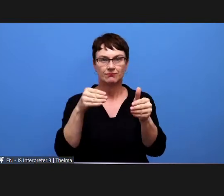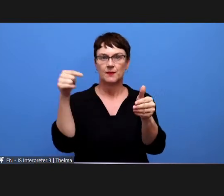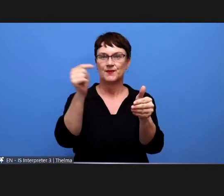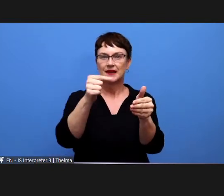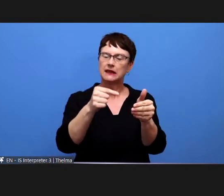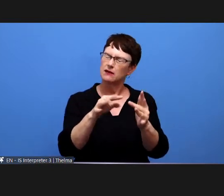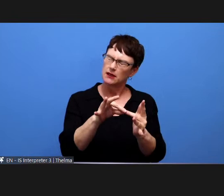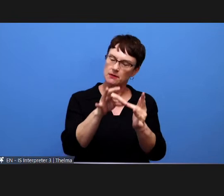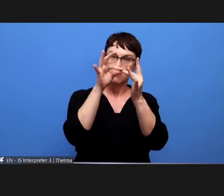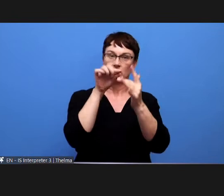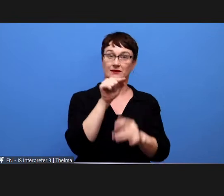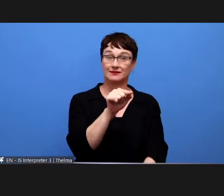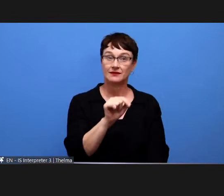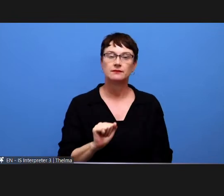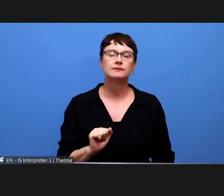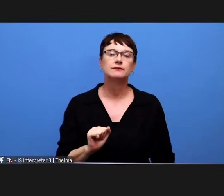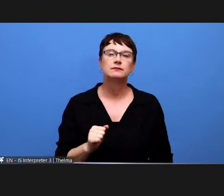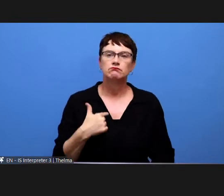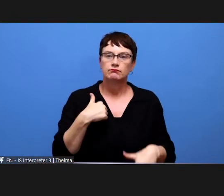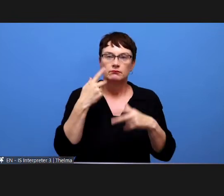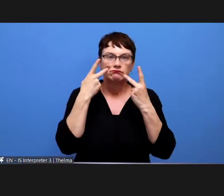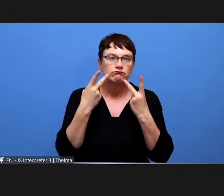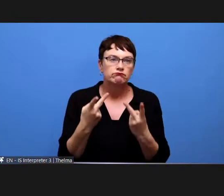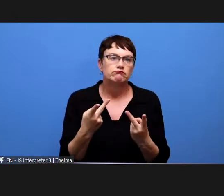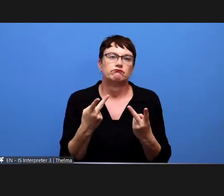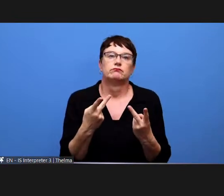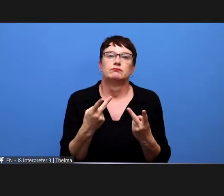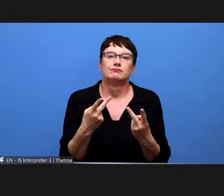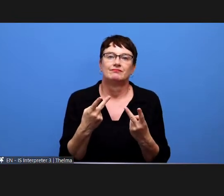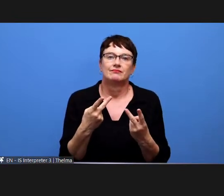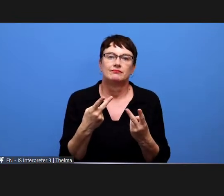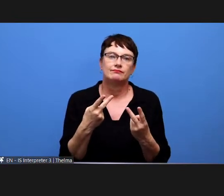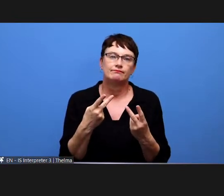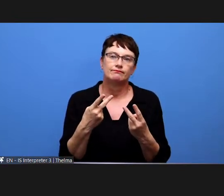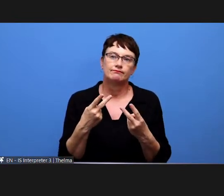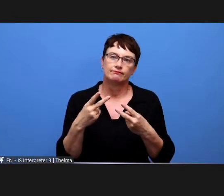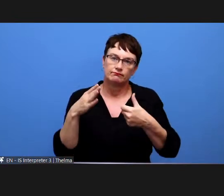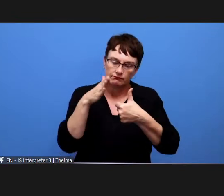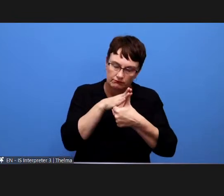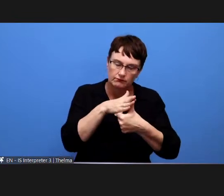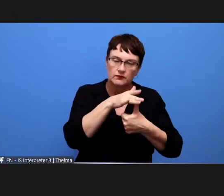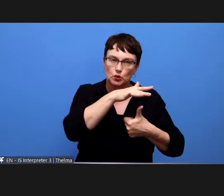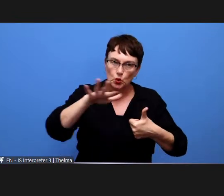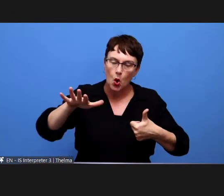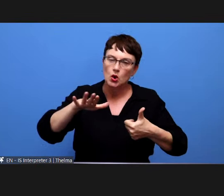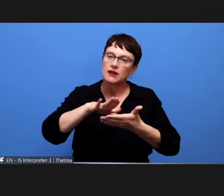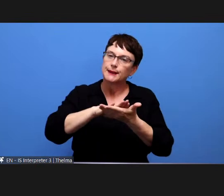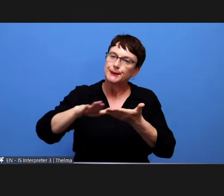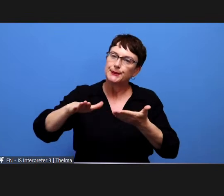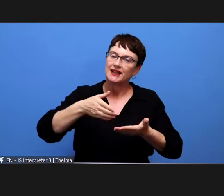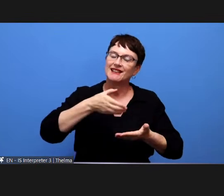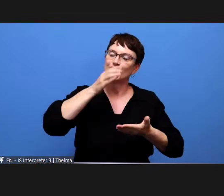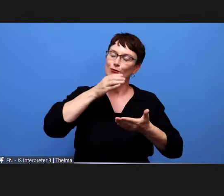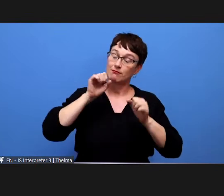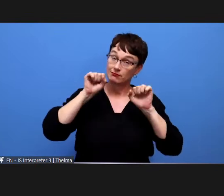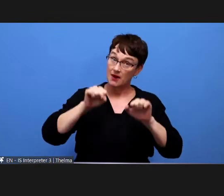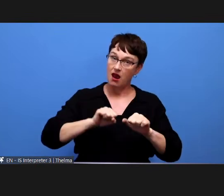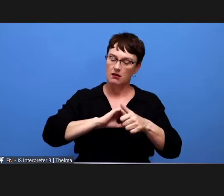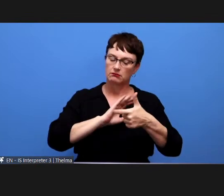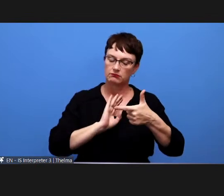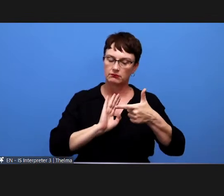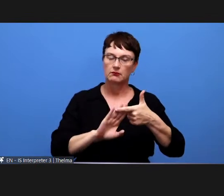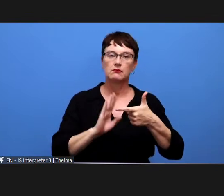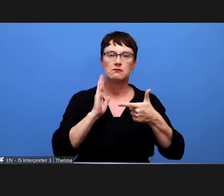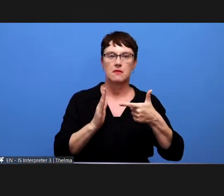and technology, not only for access to, but also for the management of,